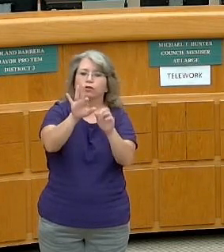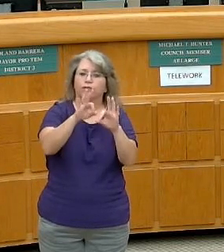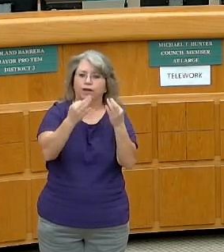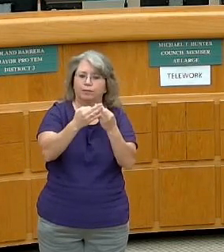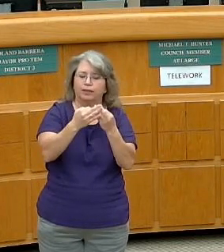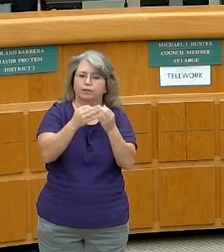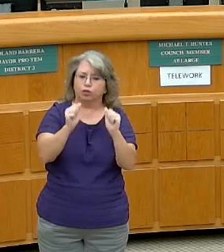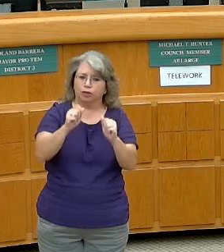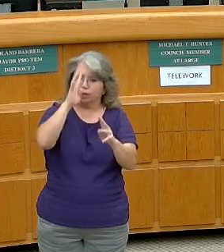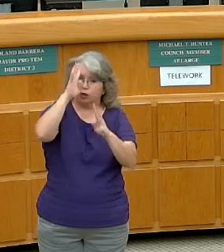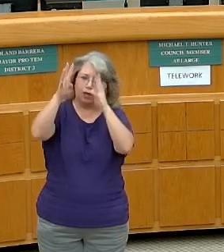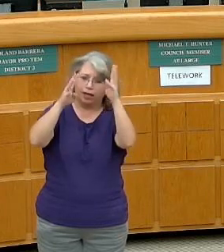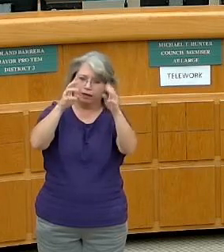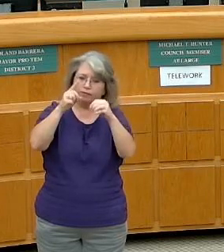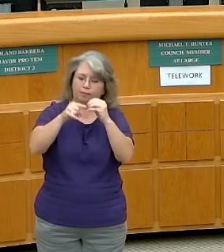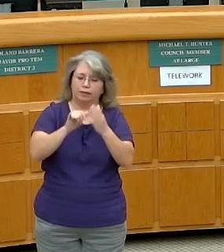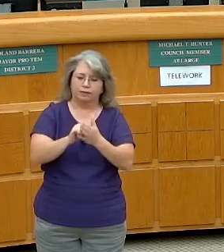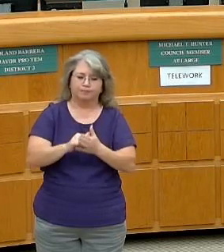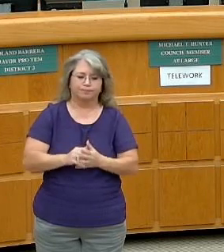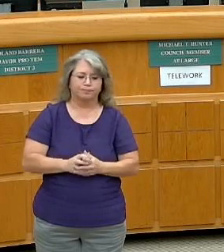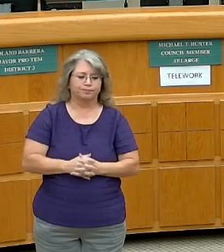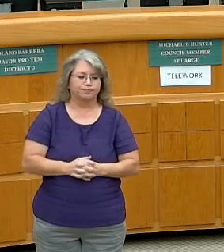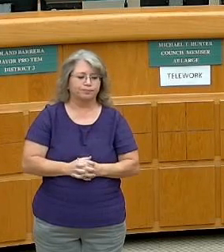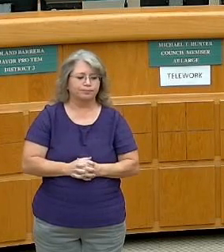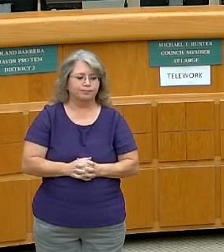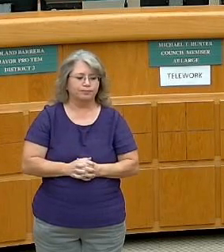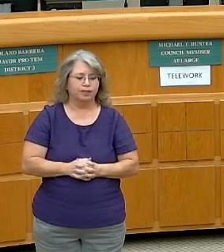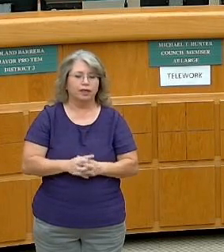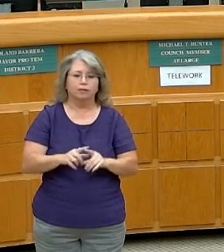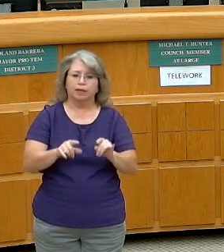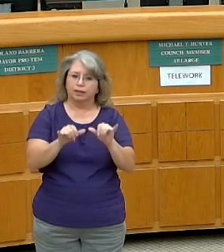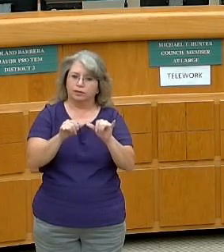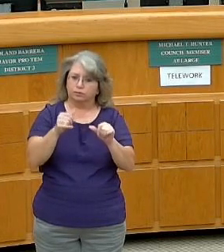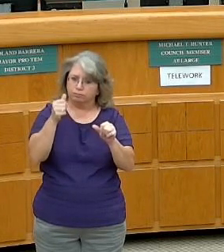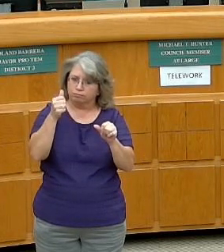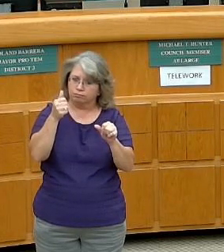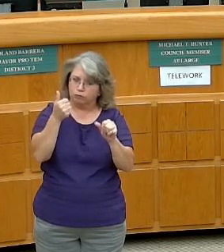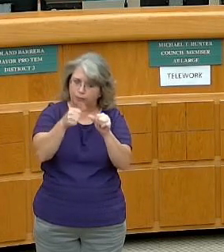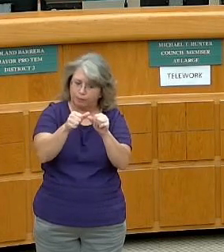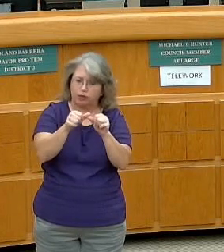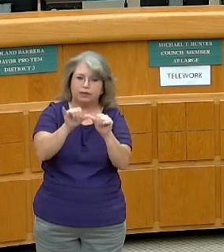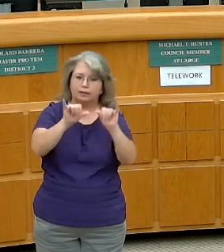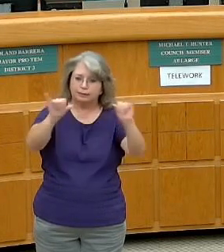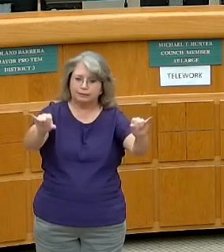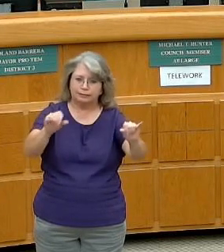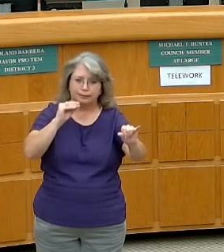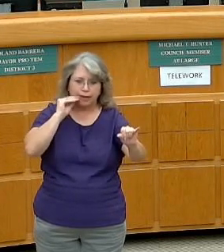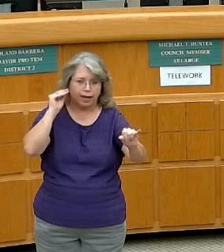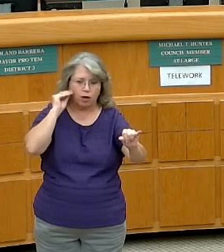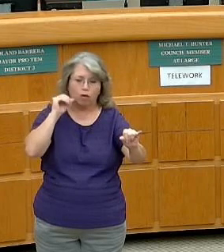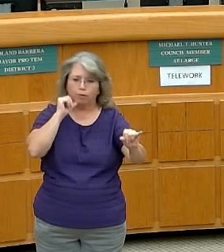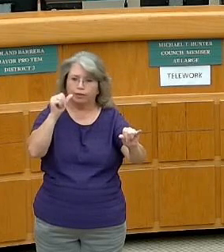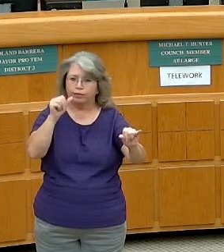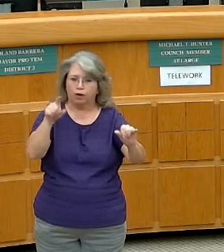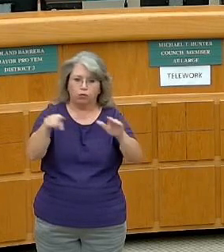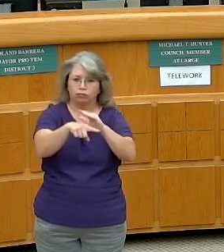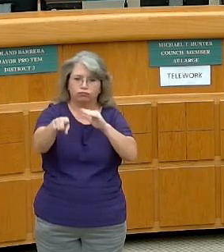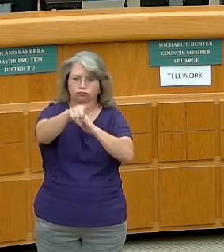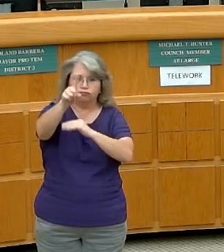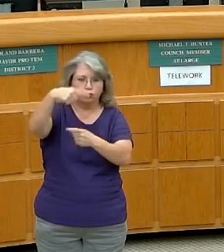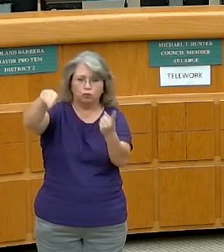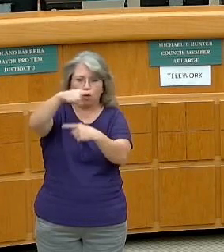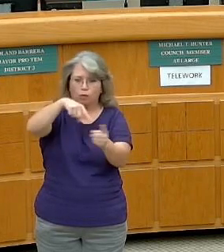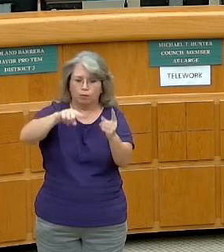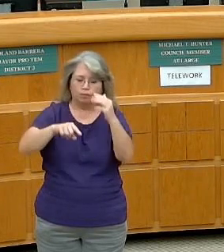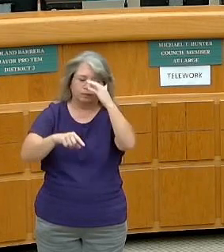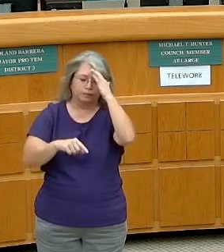creative. And then we want to remind you to stay home, don't roam. We talk about the Facebook. Someone sent